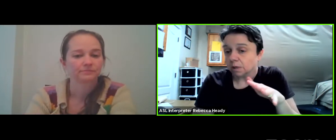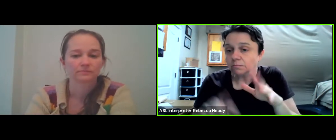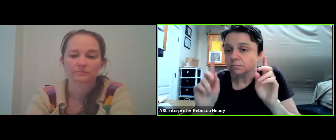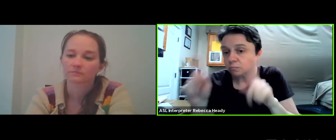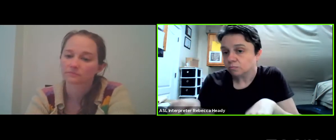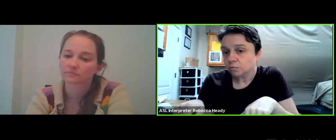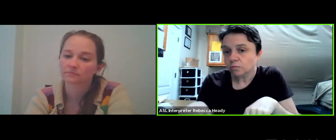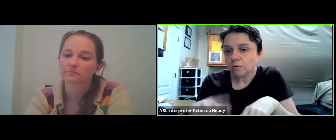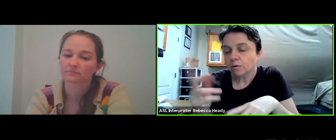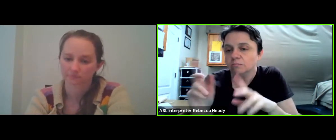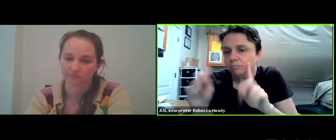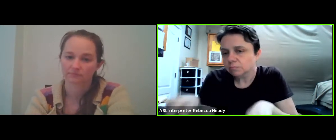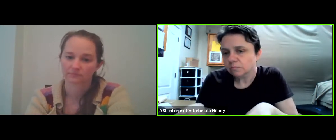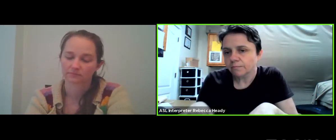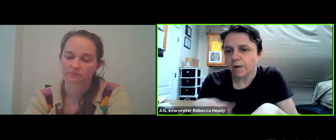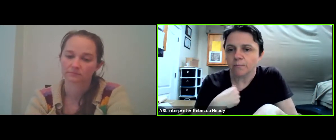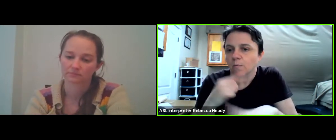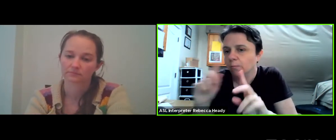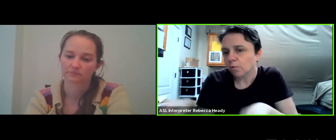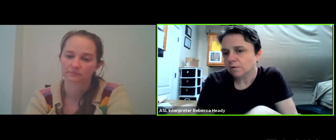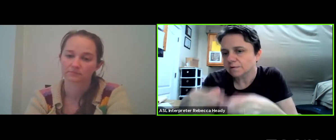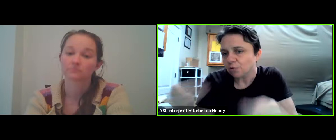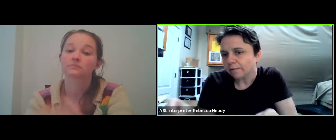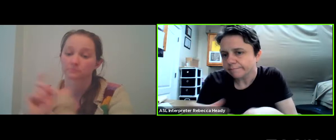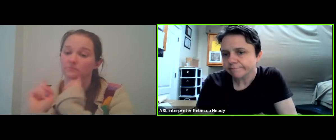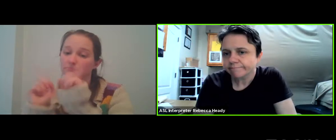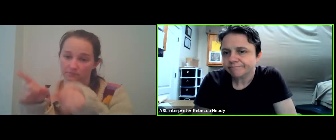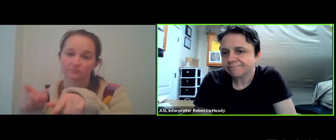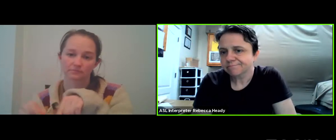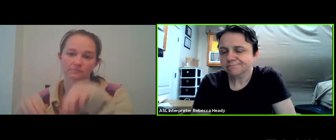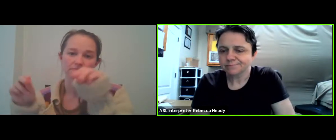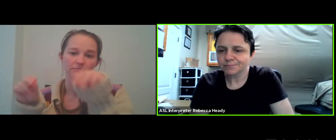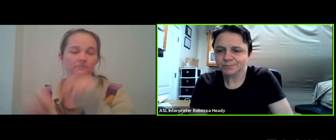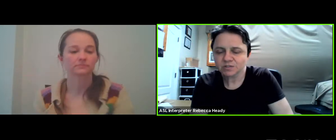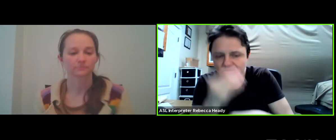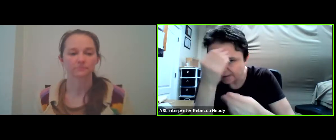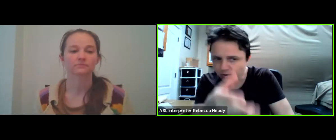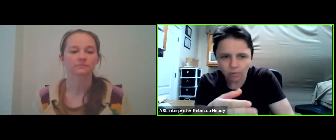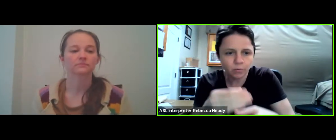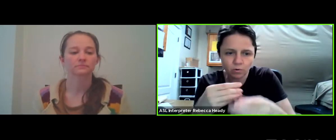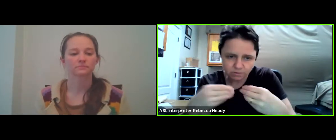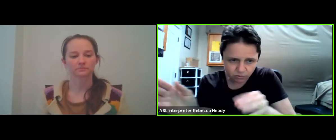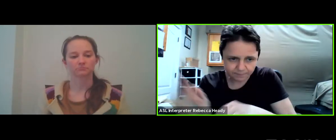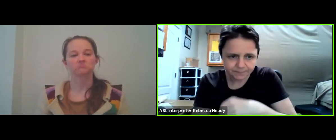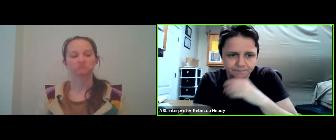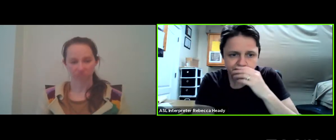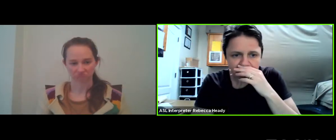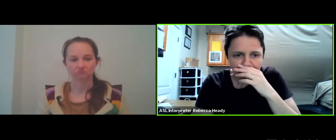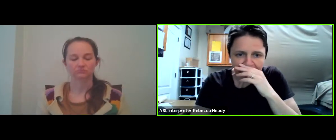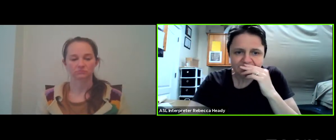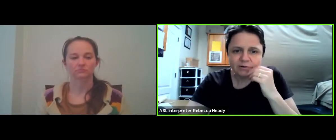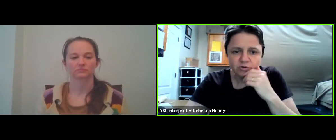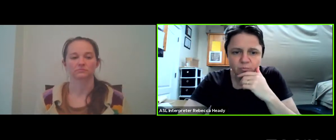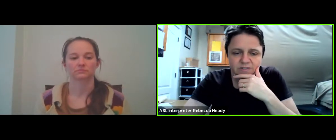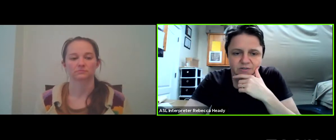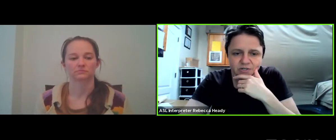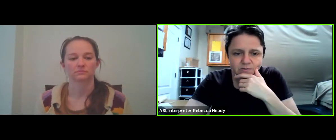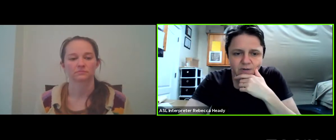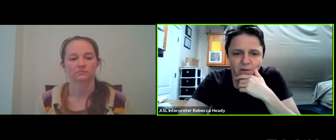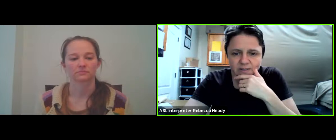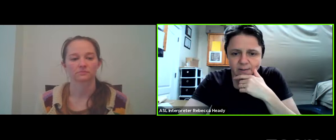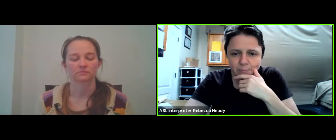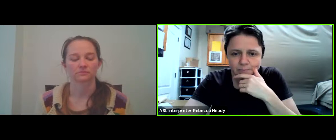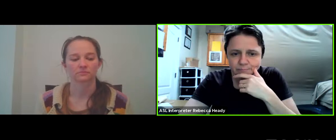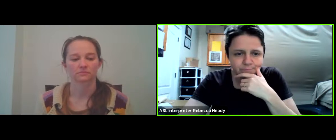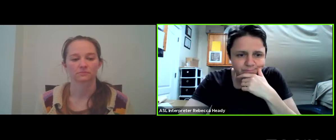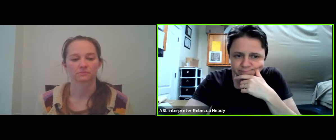Or yeah. Or I'm going to the store. Just let you know I'm going to the store. Neutral